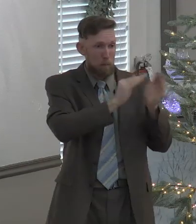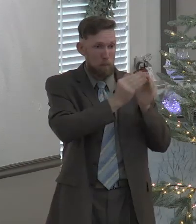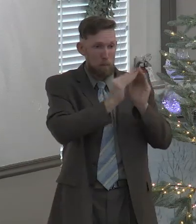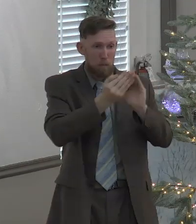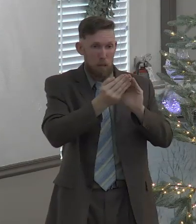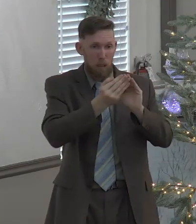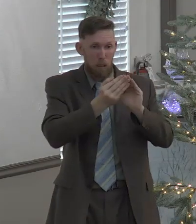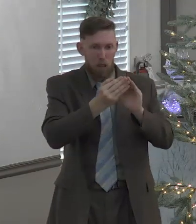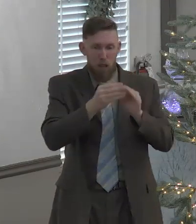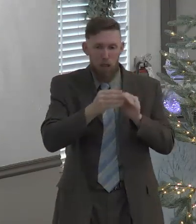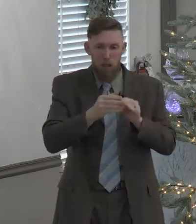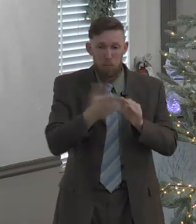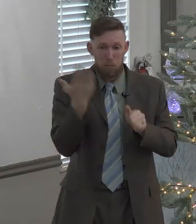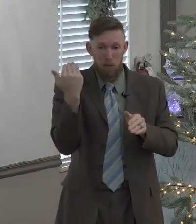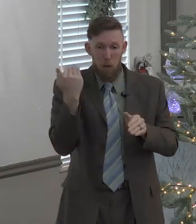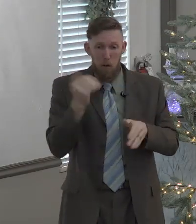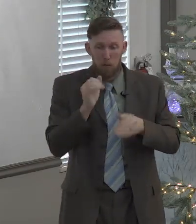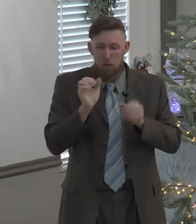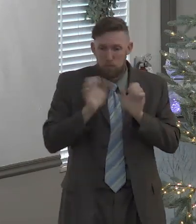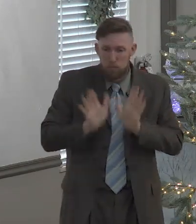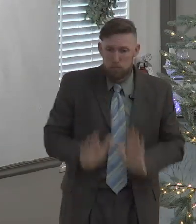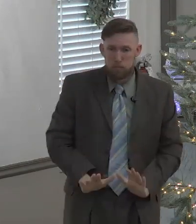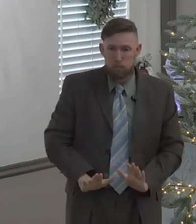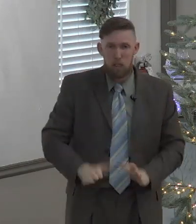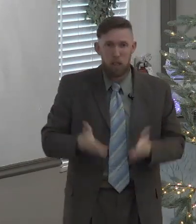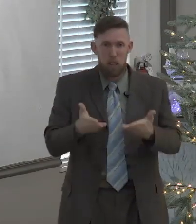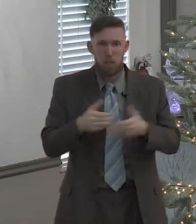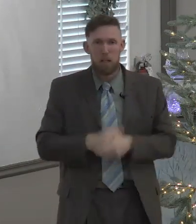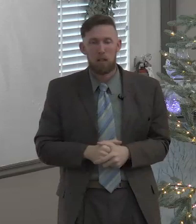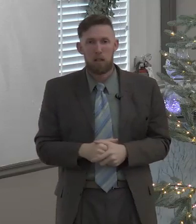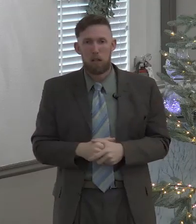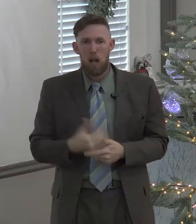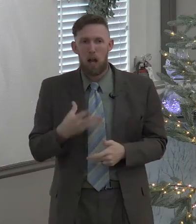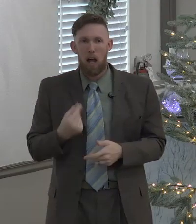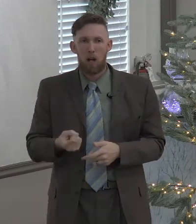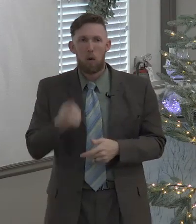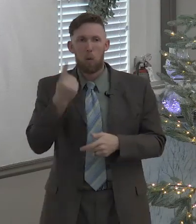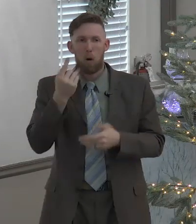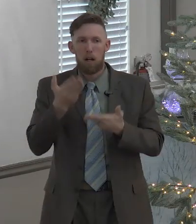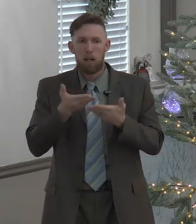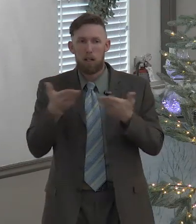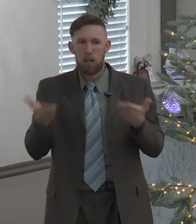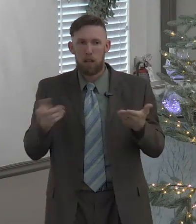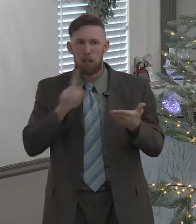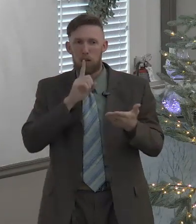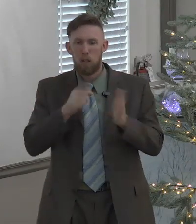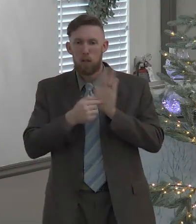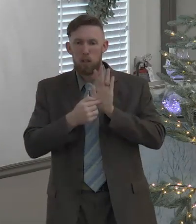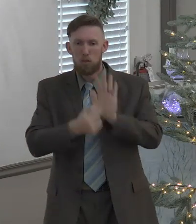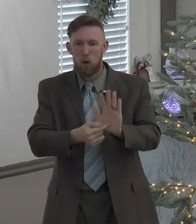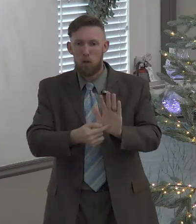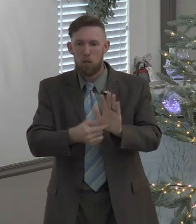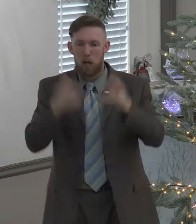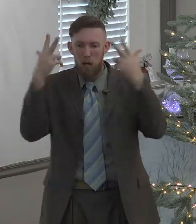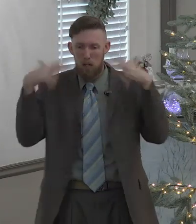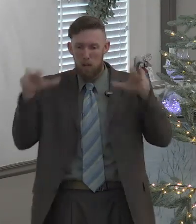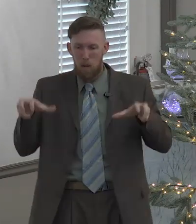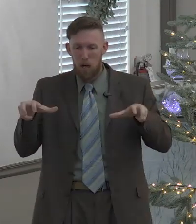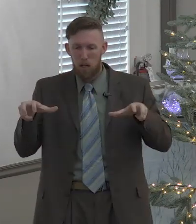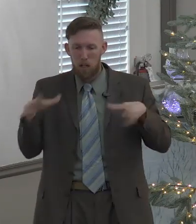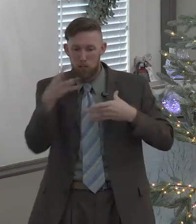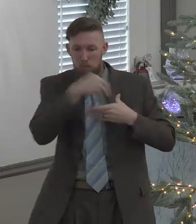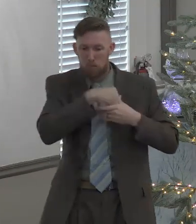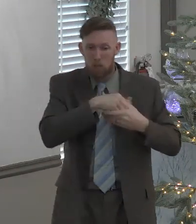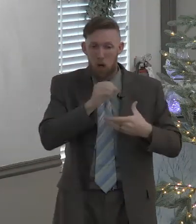wants anything, and everybody's scared of him, and he's cutting himself. By the way, one of the sure signs